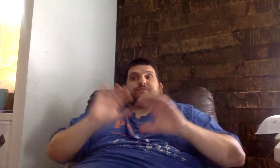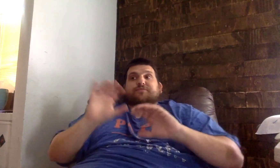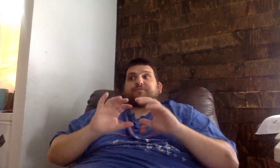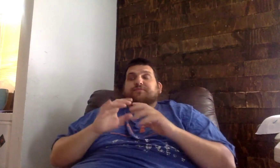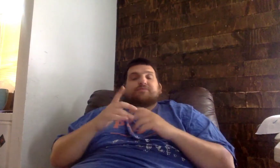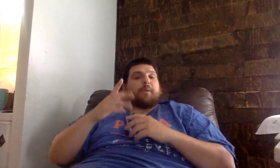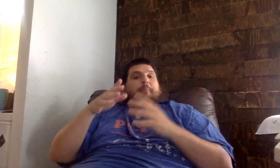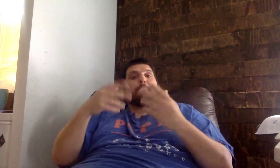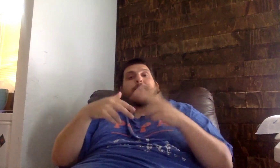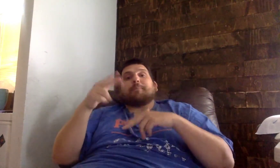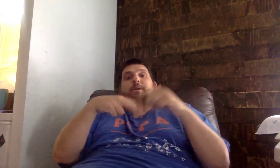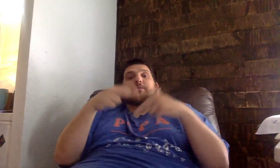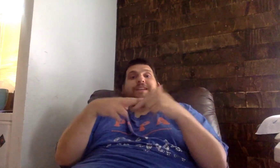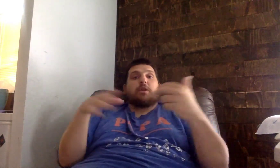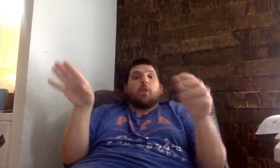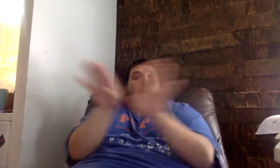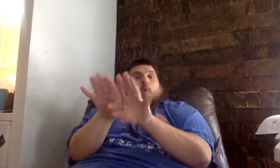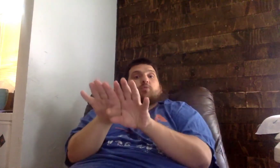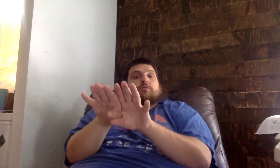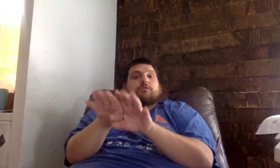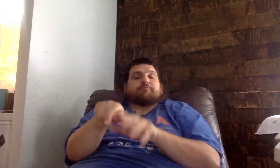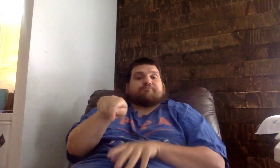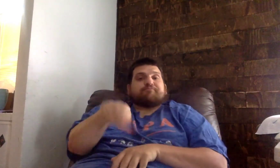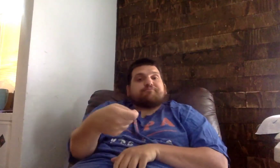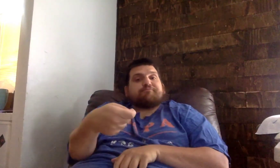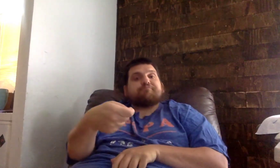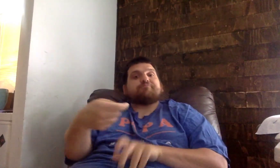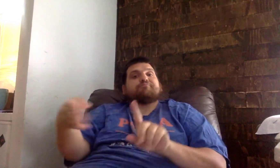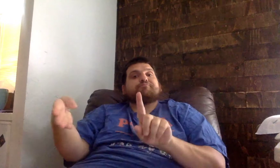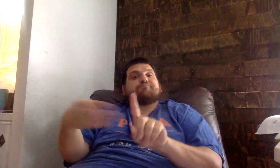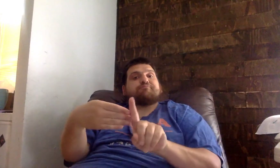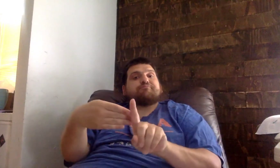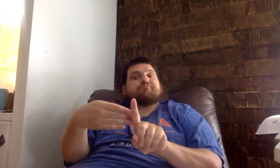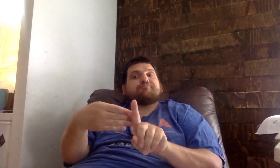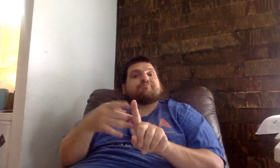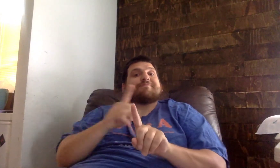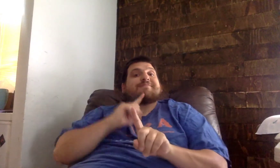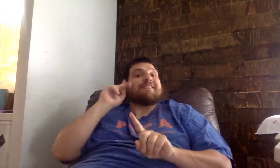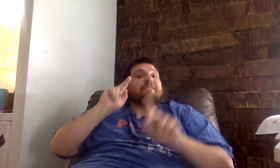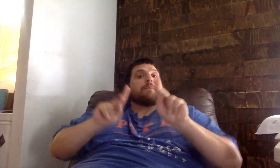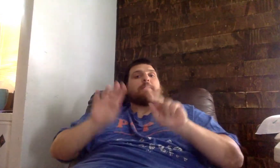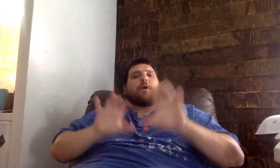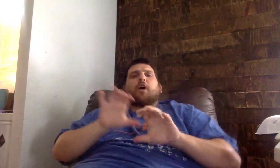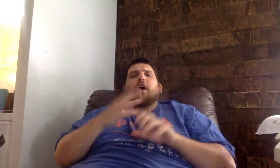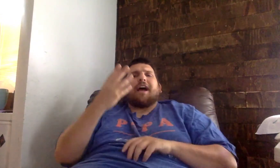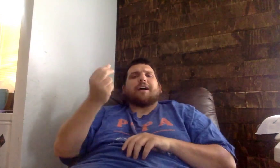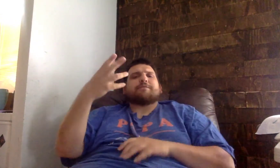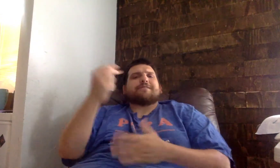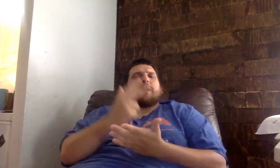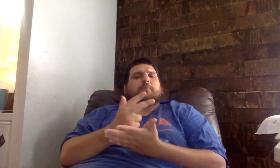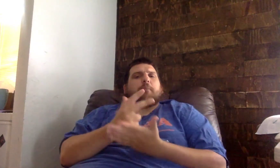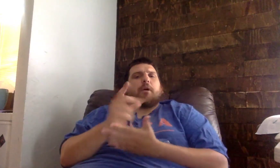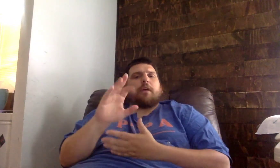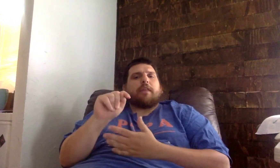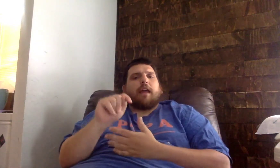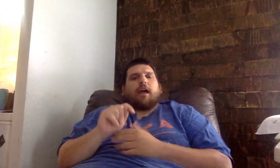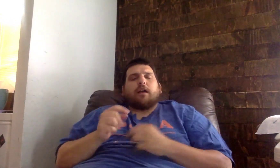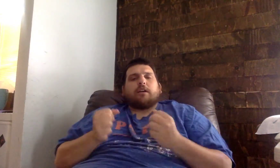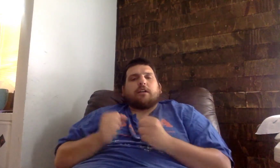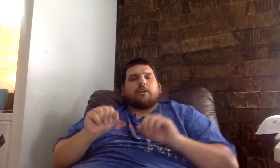event, they're chatting away, the building closes, the doors get locked, and the deaf move outside to the parking lot